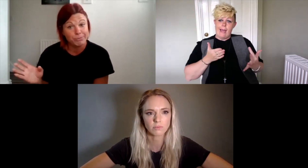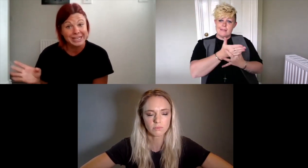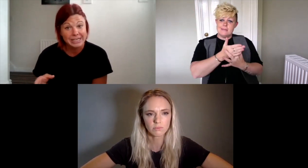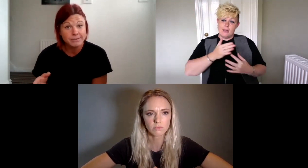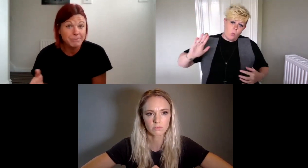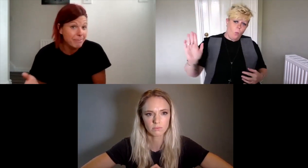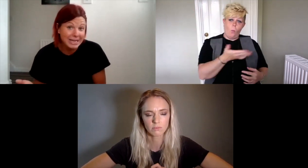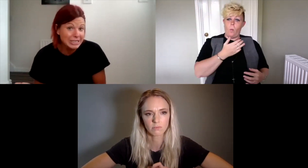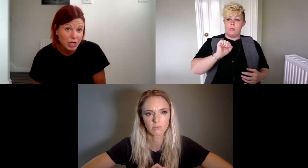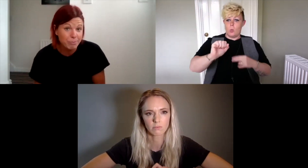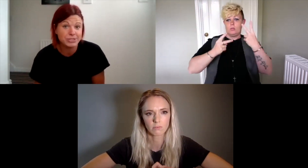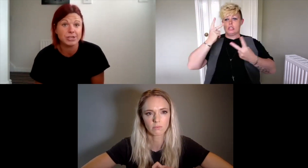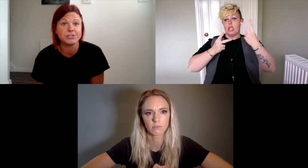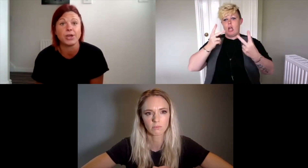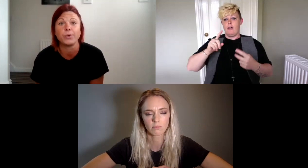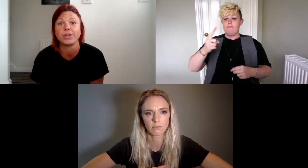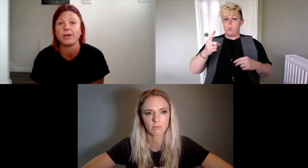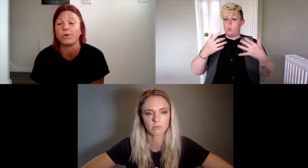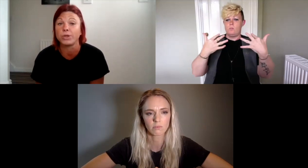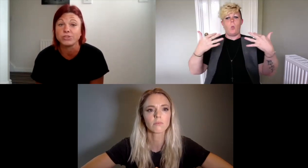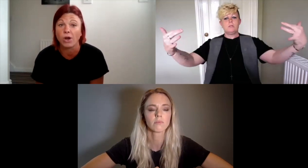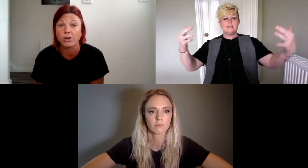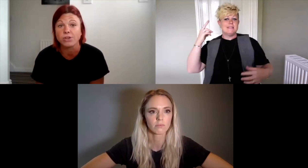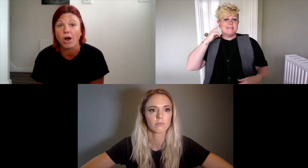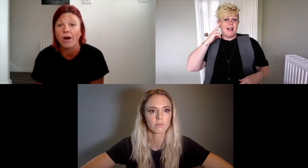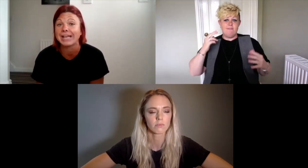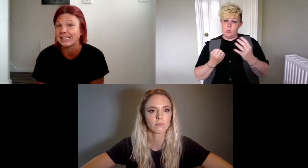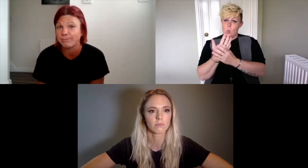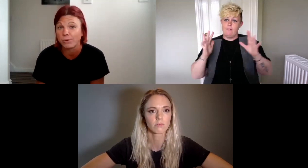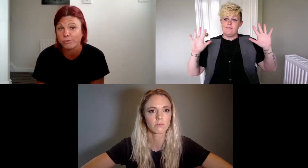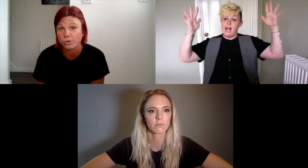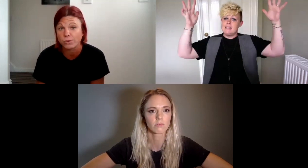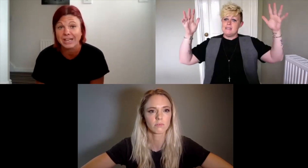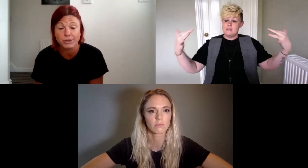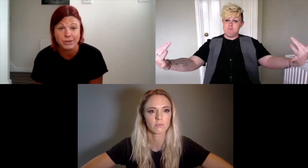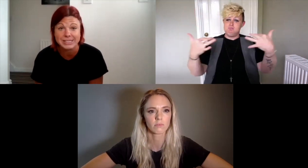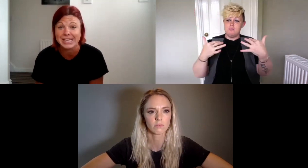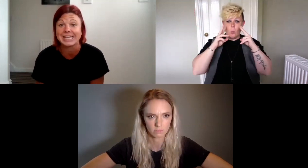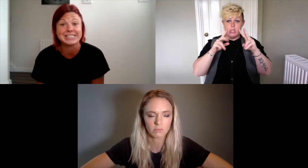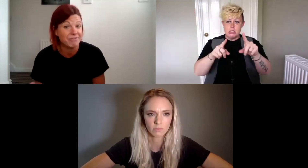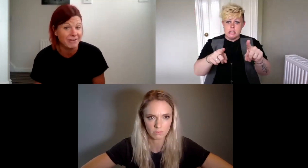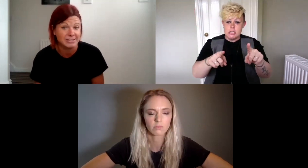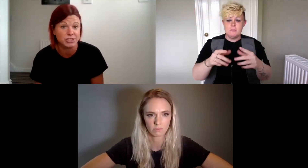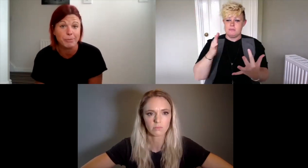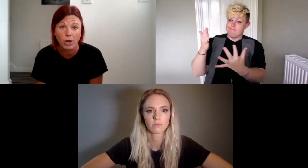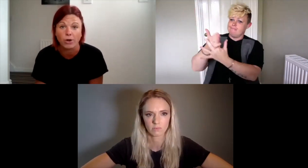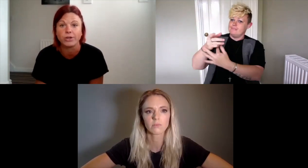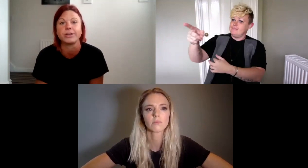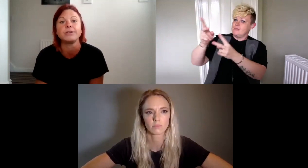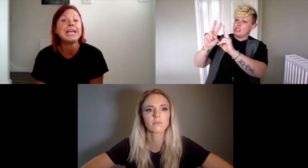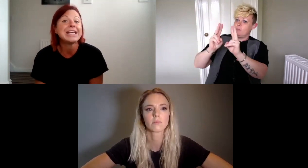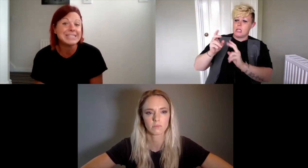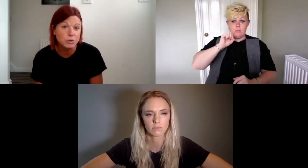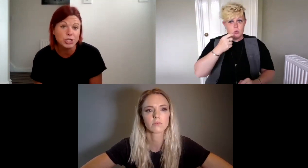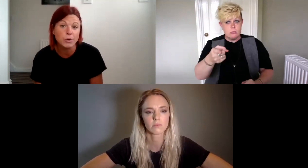you going to bring in maybe an interpreter so that all your songs are accessible for deaf community and deaf fans to come along